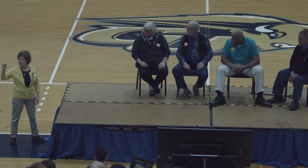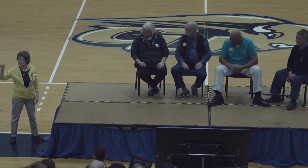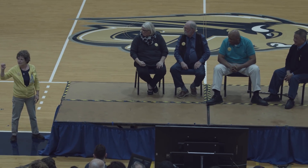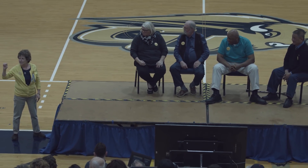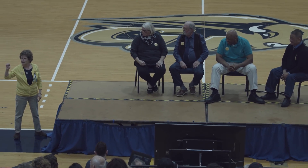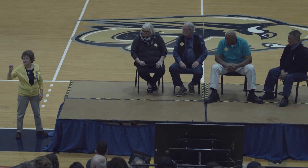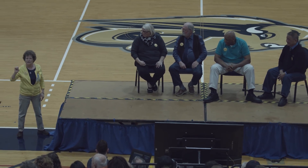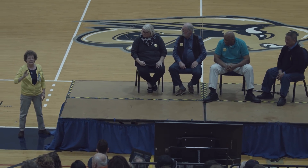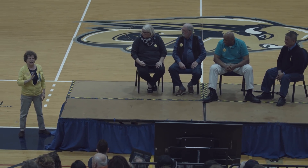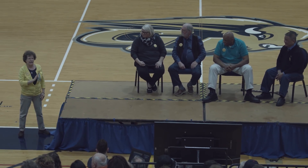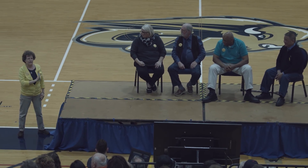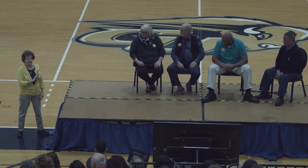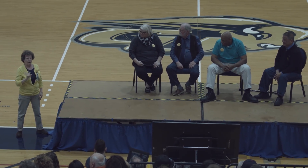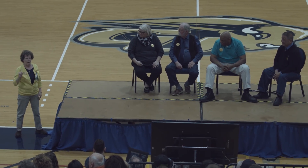And Yoon Lee.